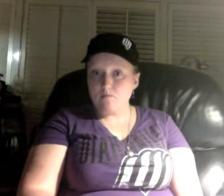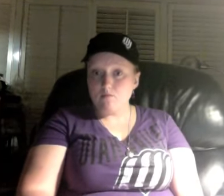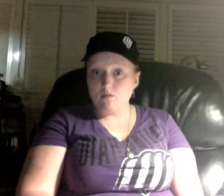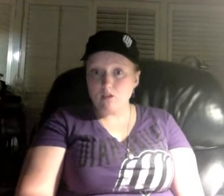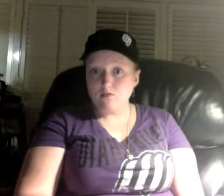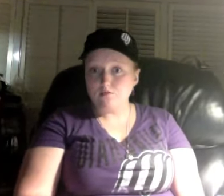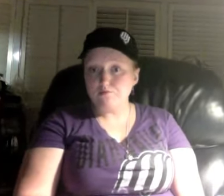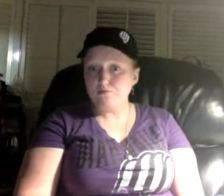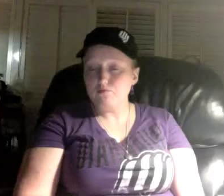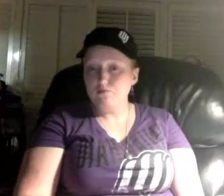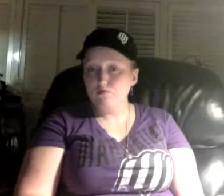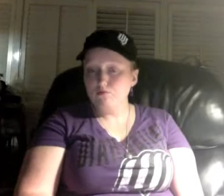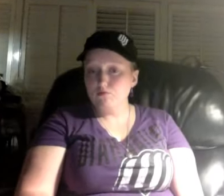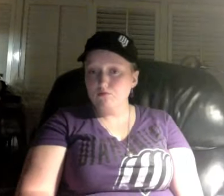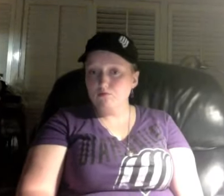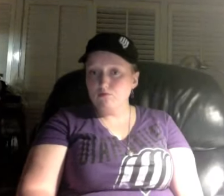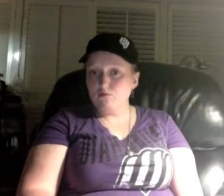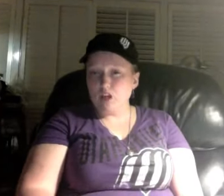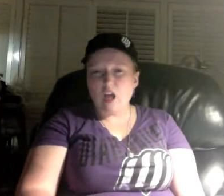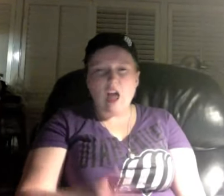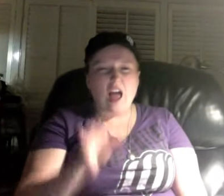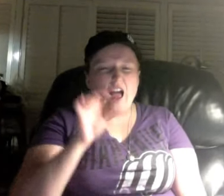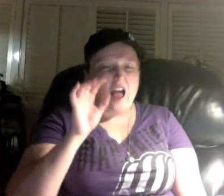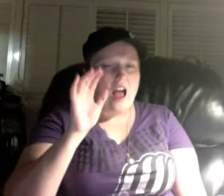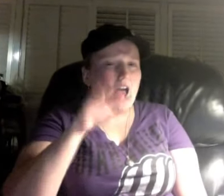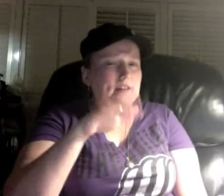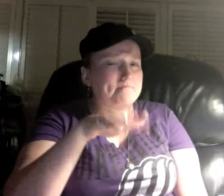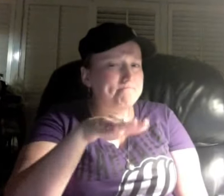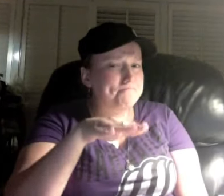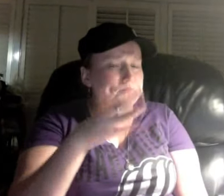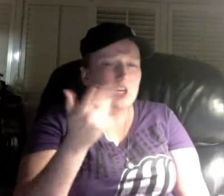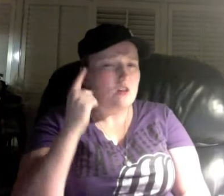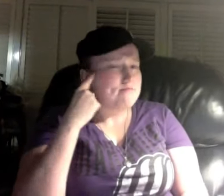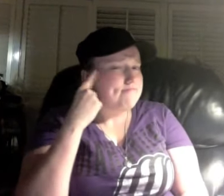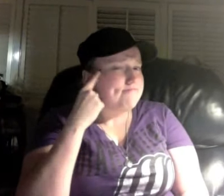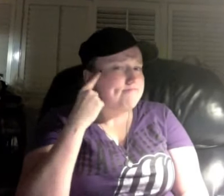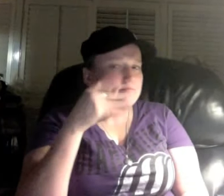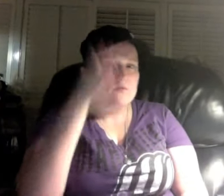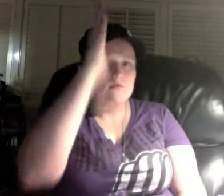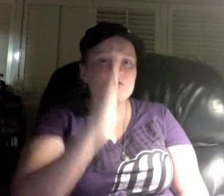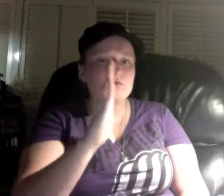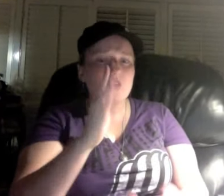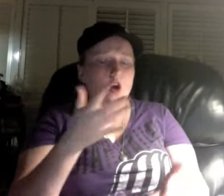and things of that sort.